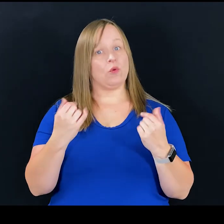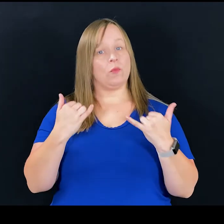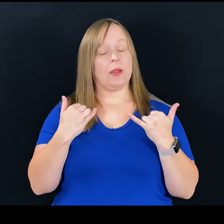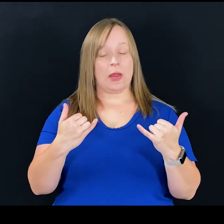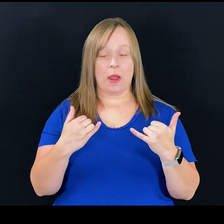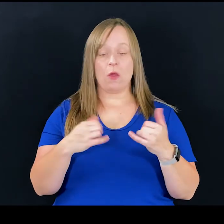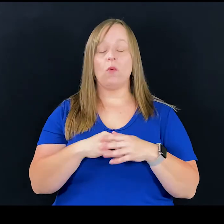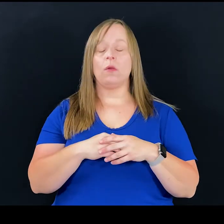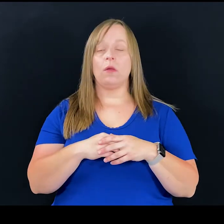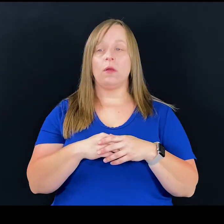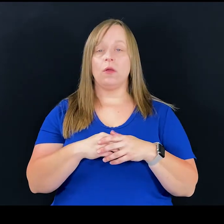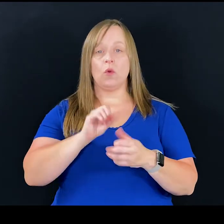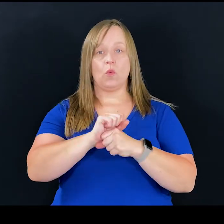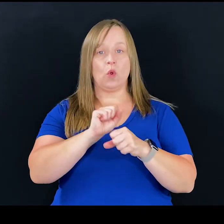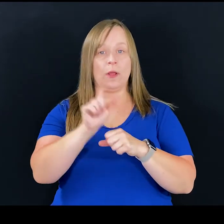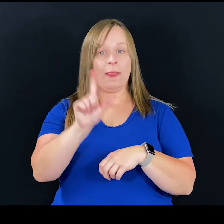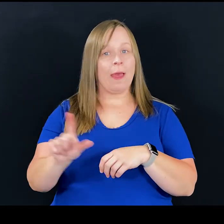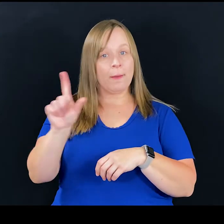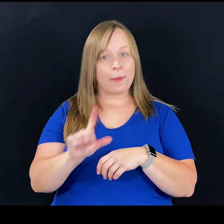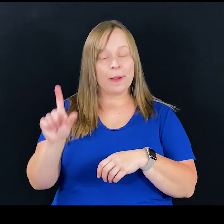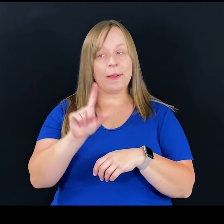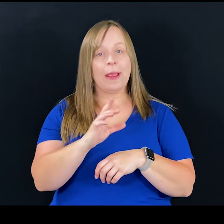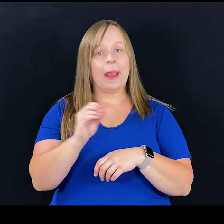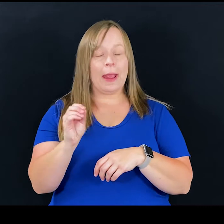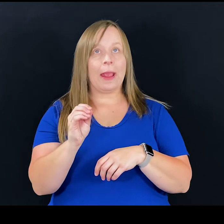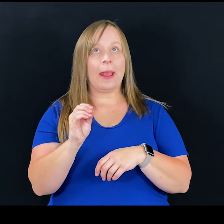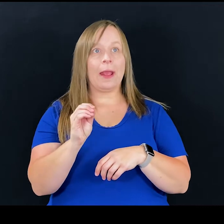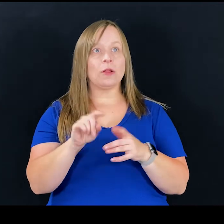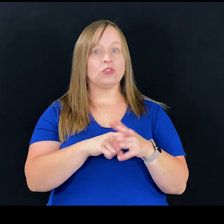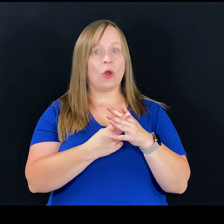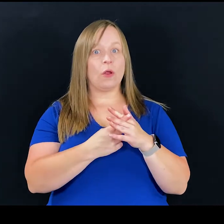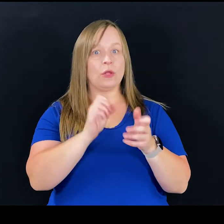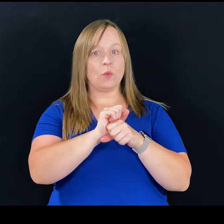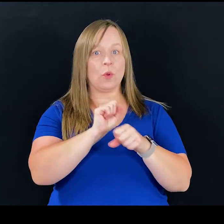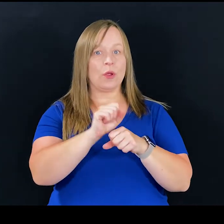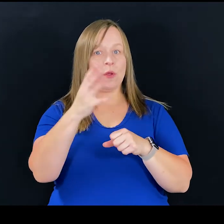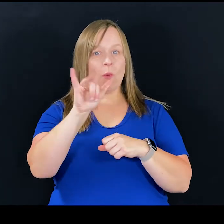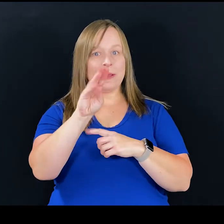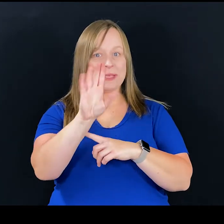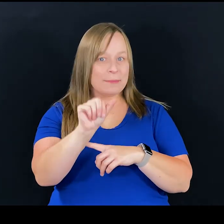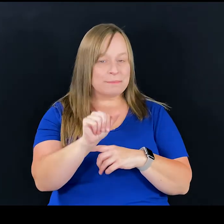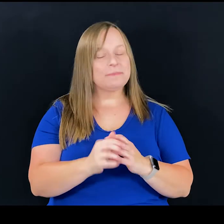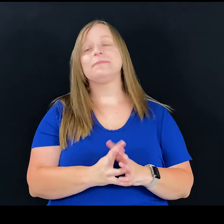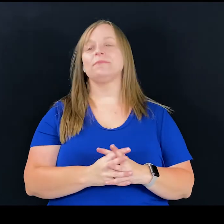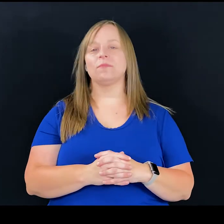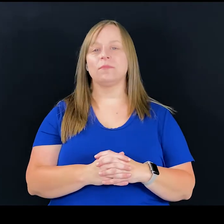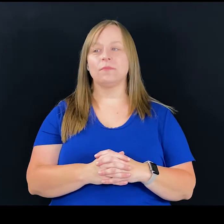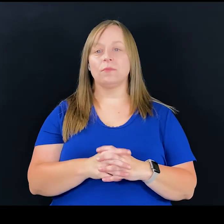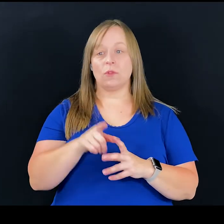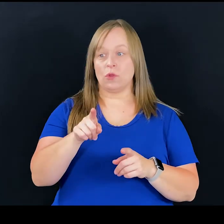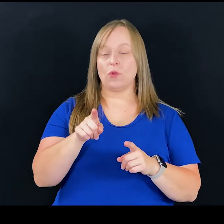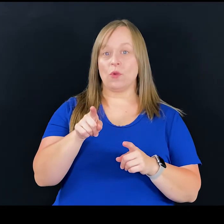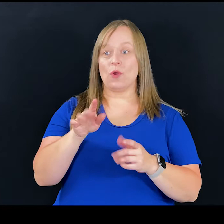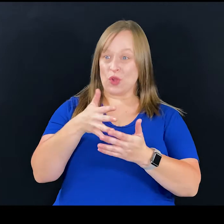What I'm doing right now is working at the library and then starting work at the Y.